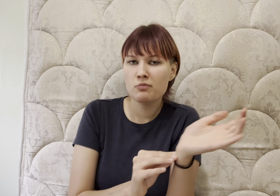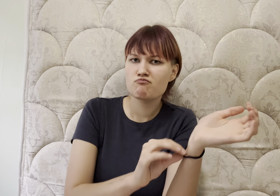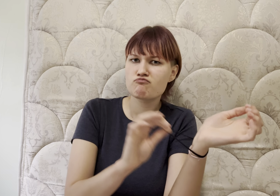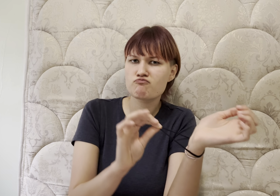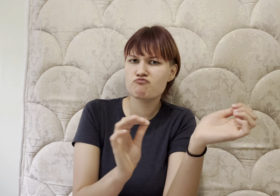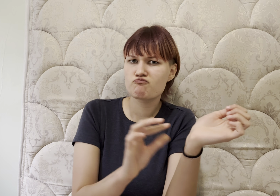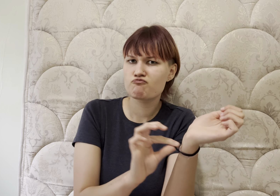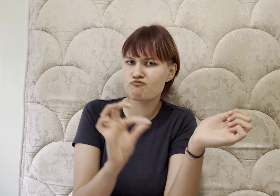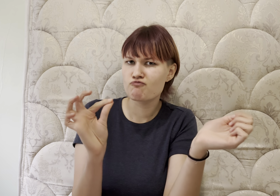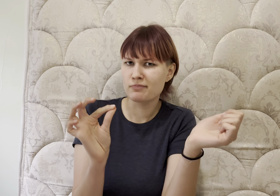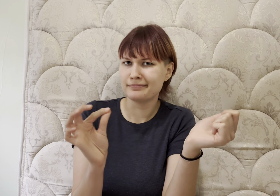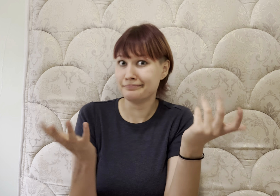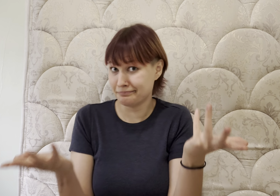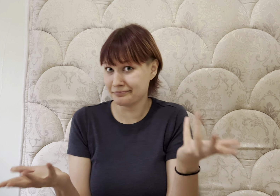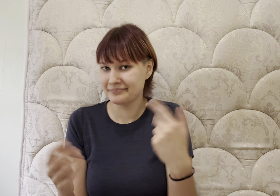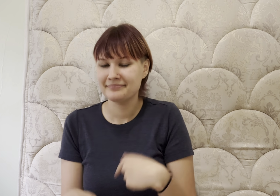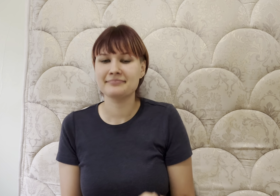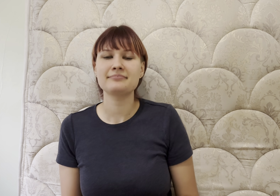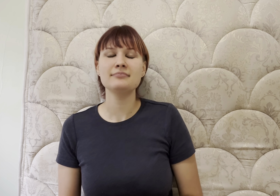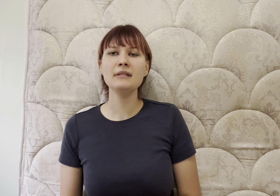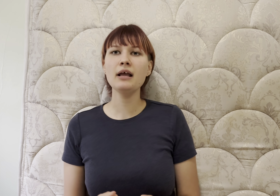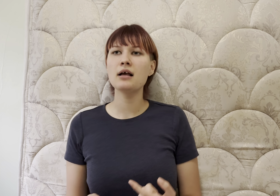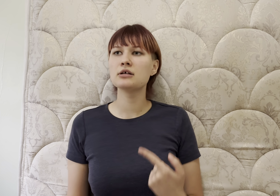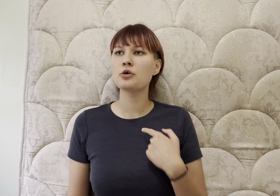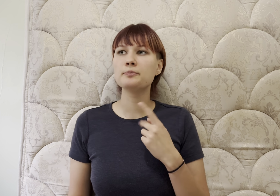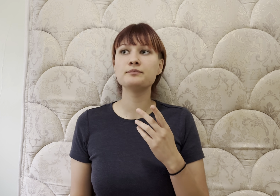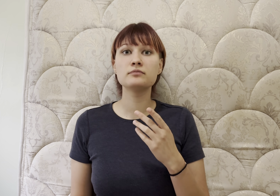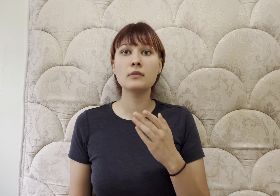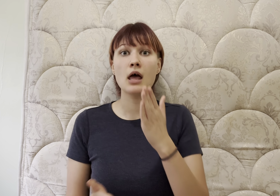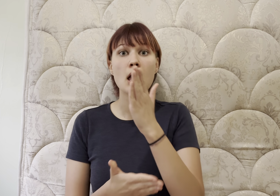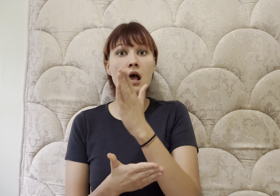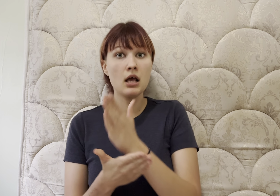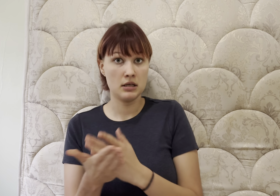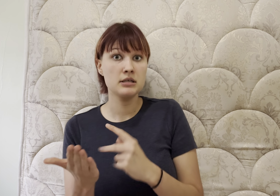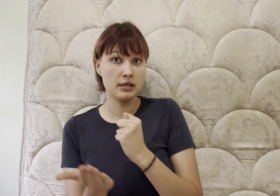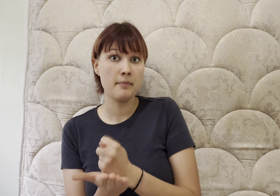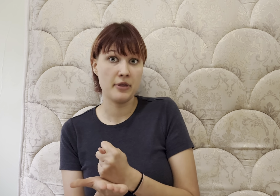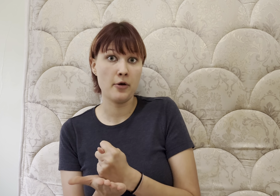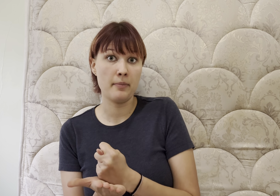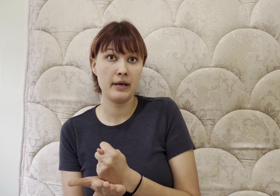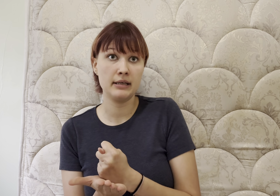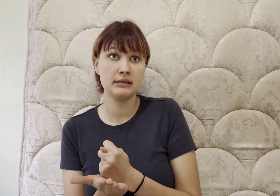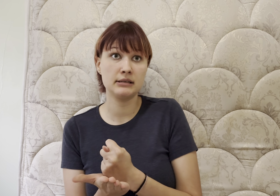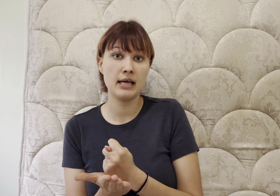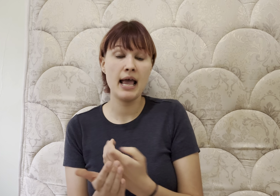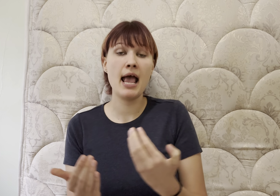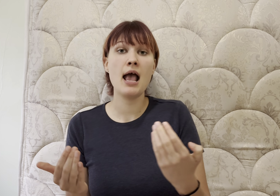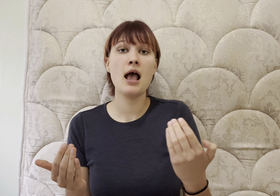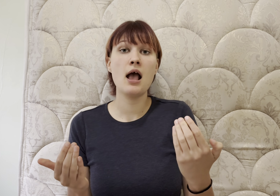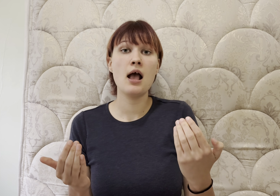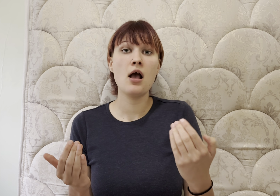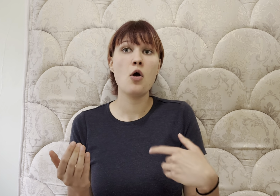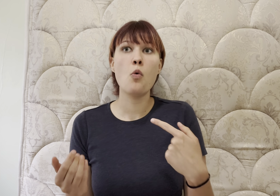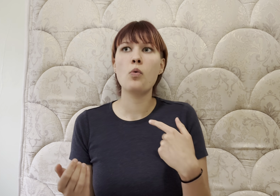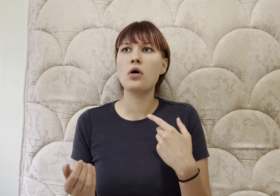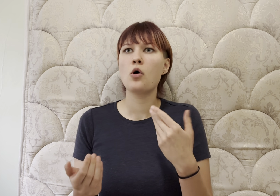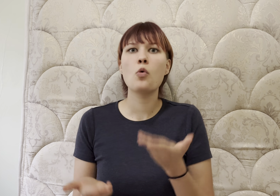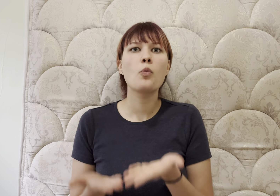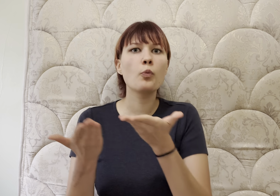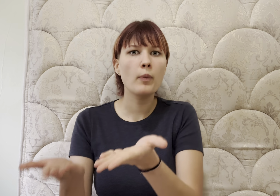that produces nausea, produces vomiting. It makes someone sick. So if you take this medication by itself, you